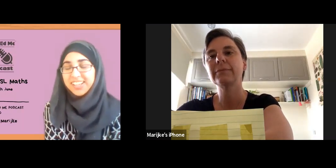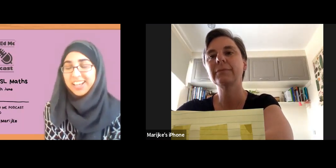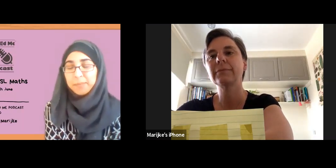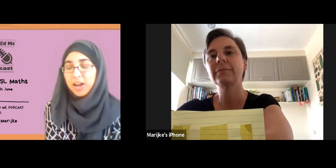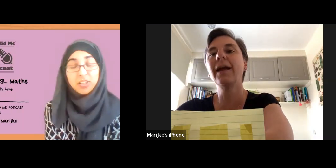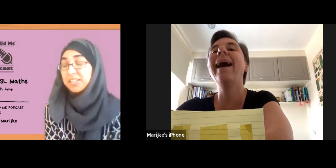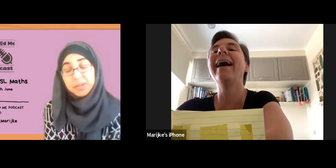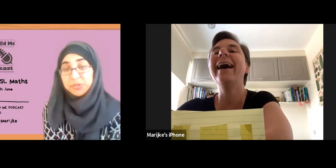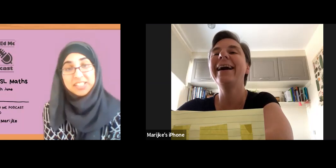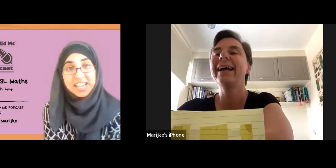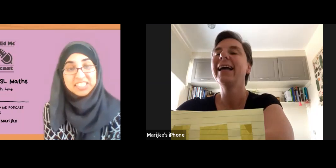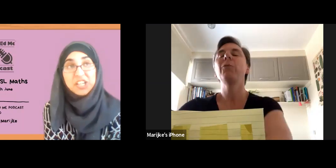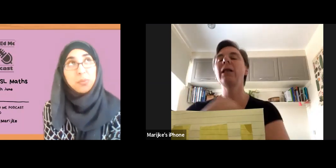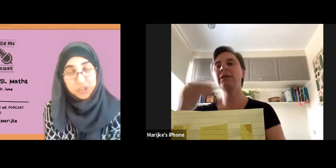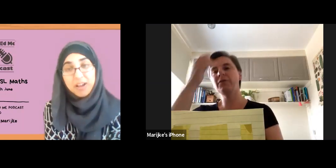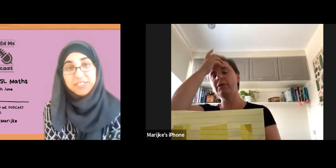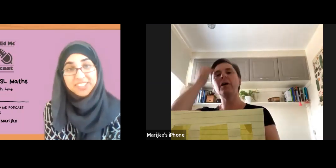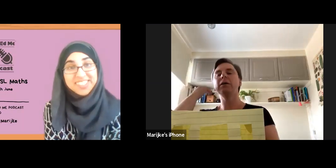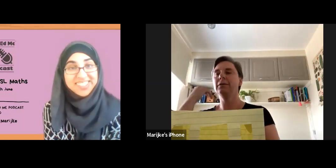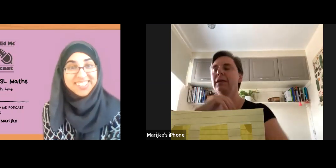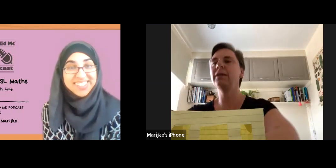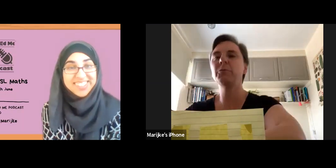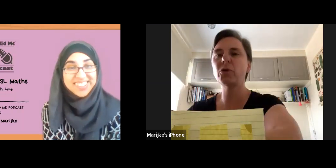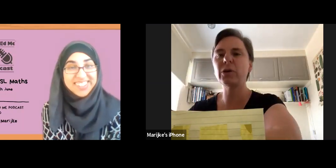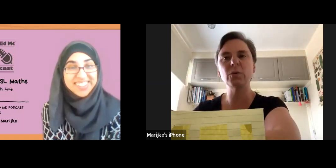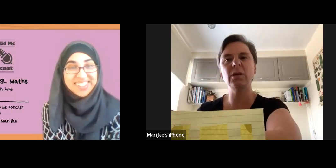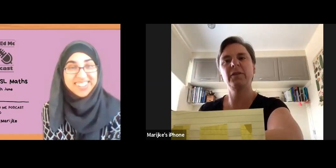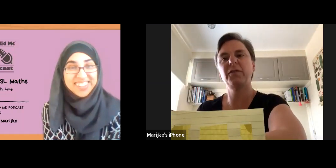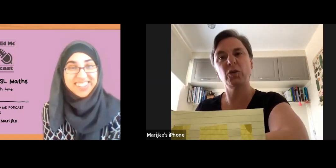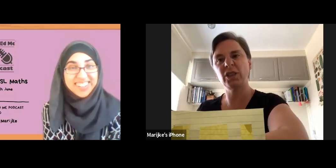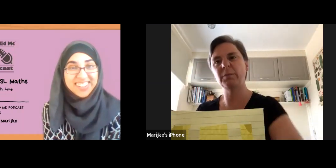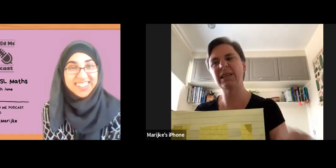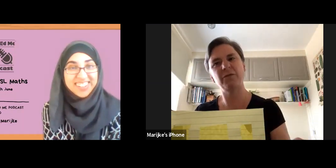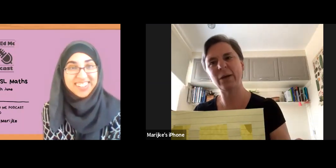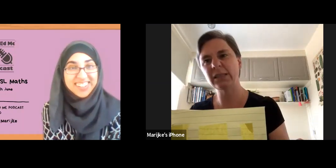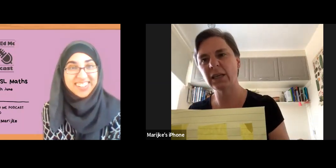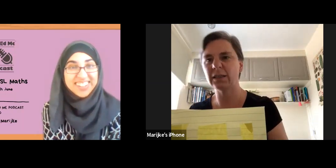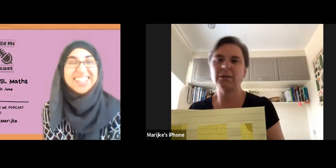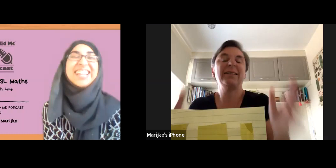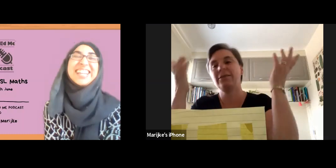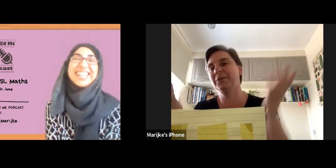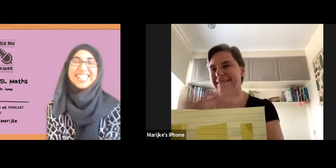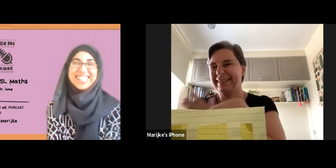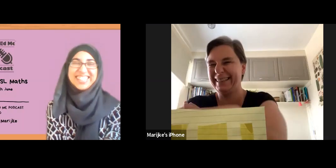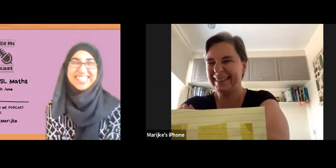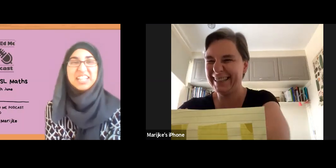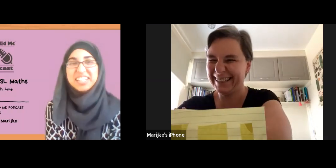I got confused in the dates. Well, you're talking to a foreigner. Is that forensic? No, I don't know. In the